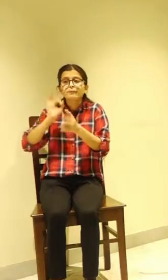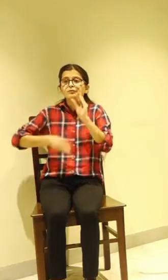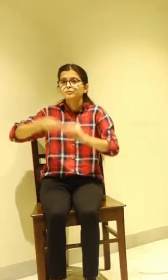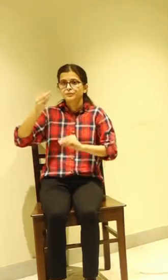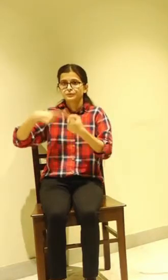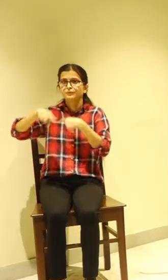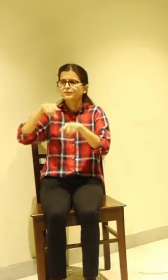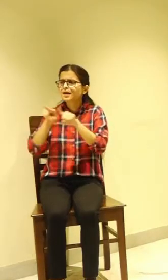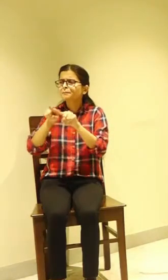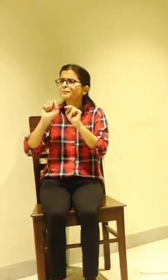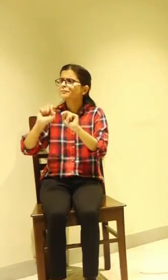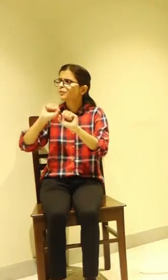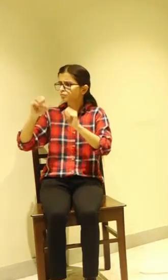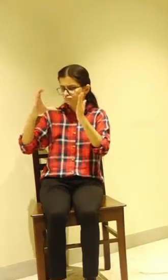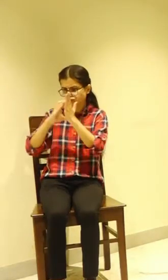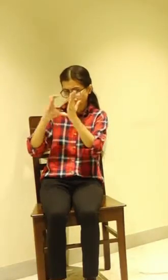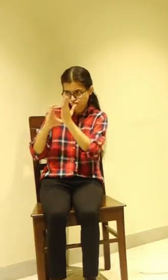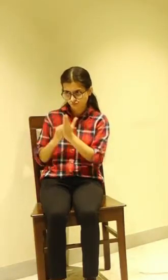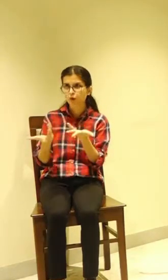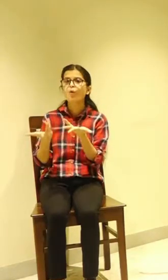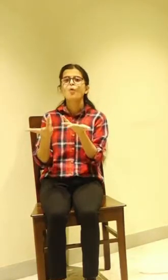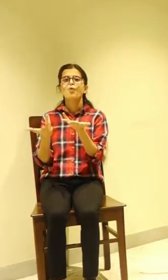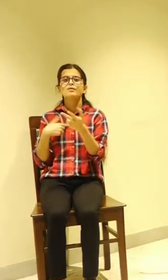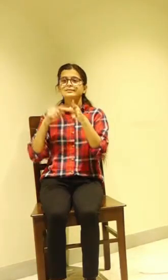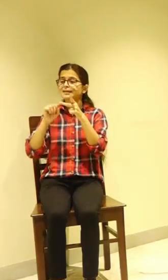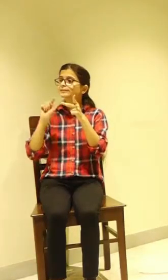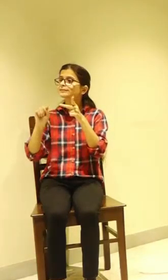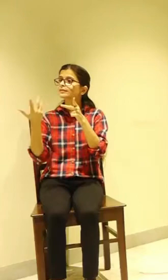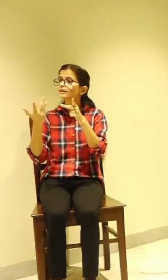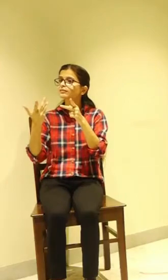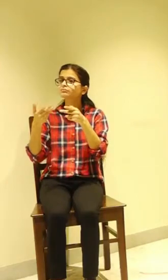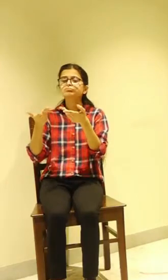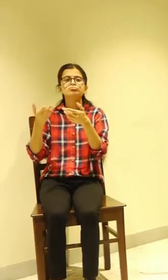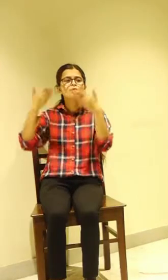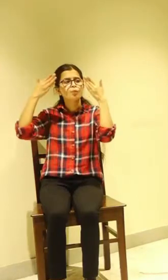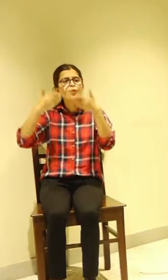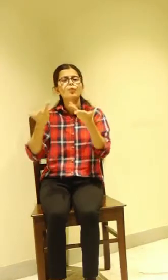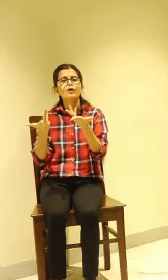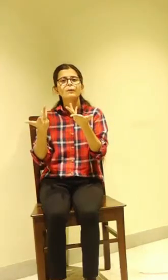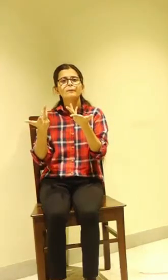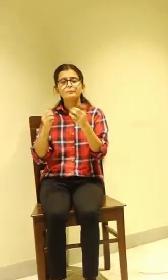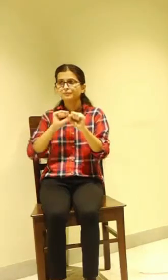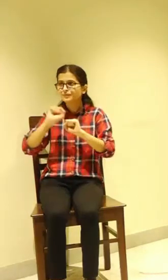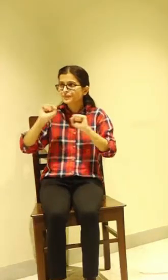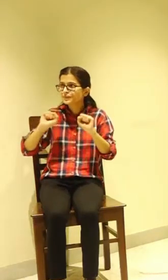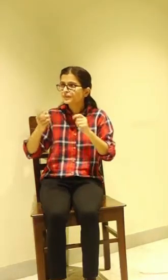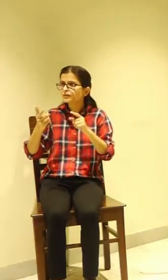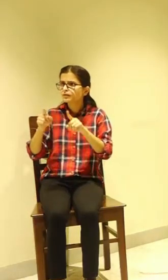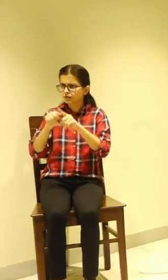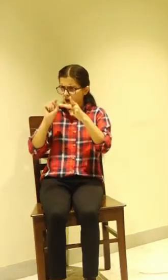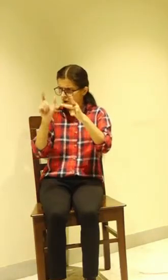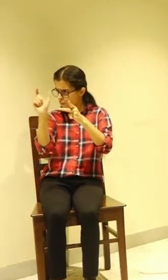actually enumerating it, so it's in the text. Secondly, they are enforceable in terms of using it to strike down